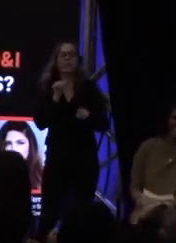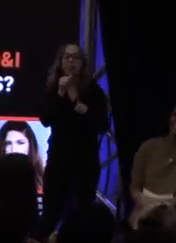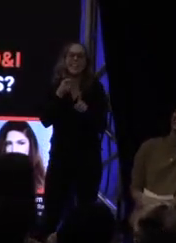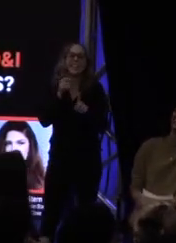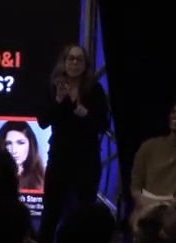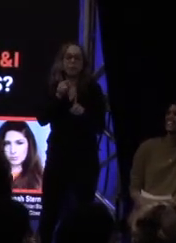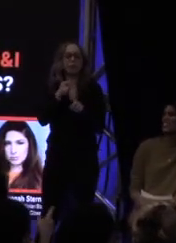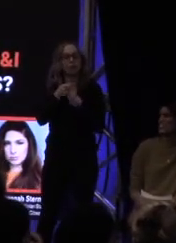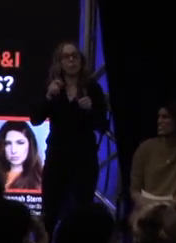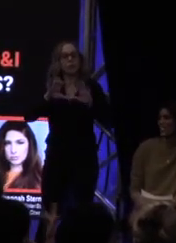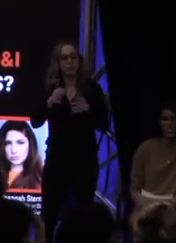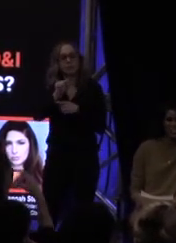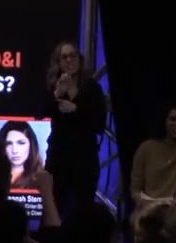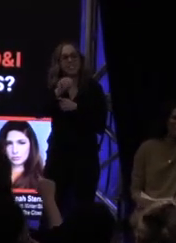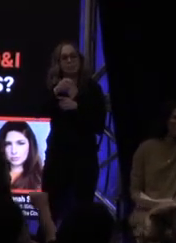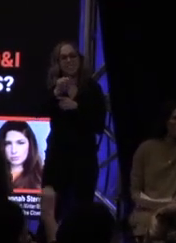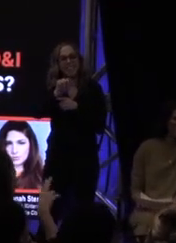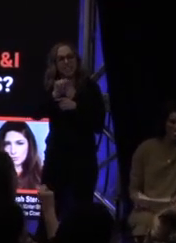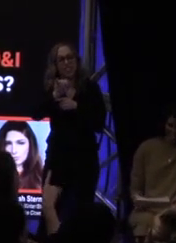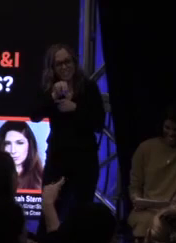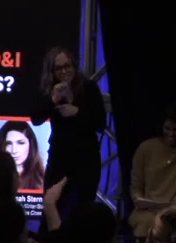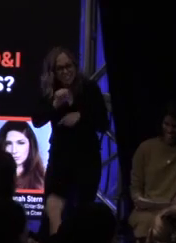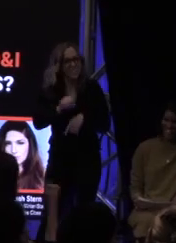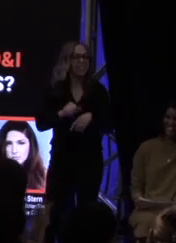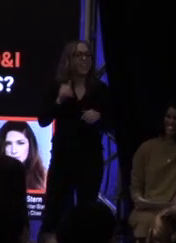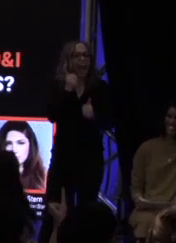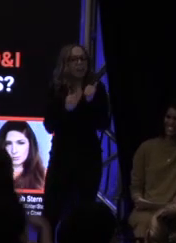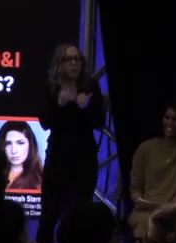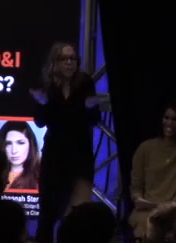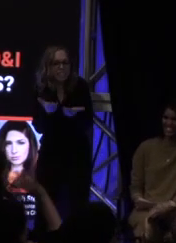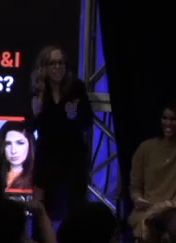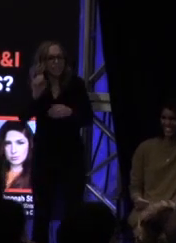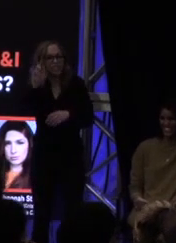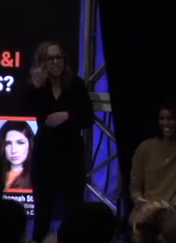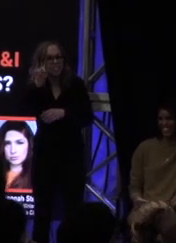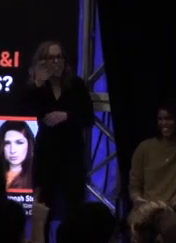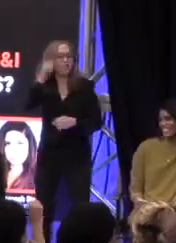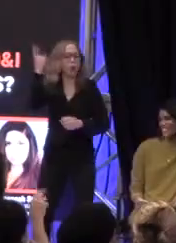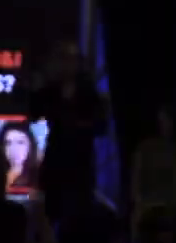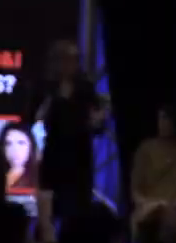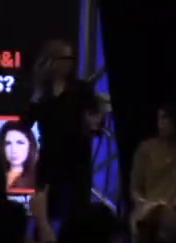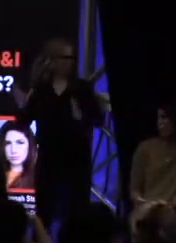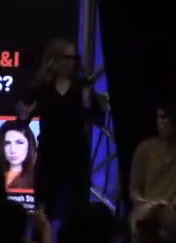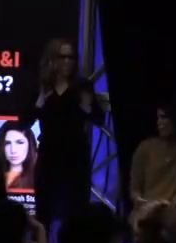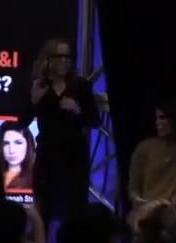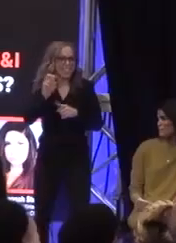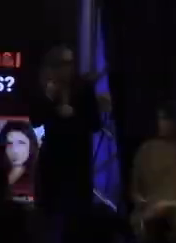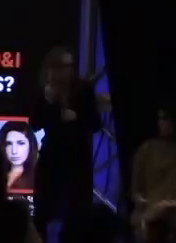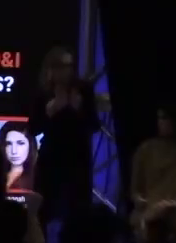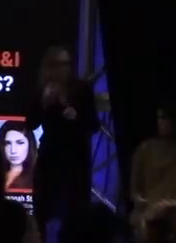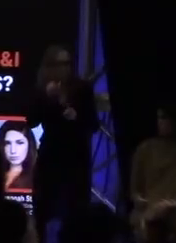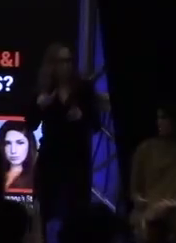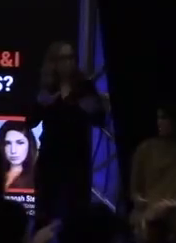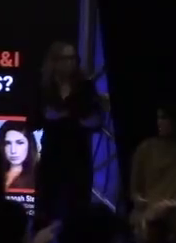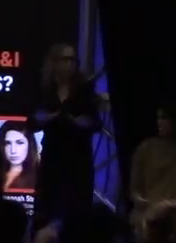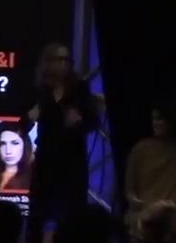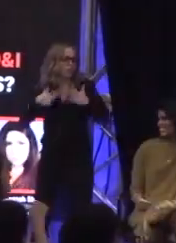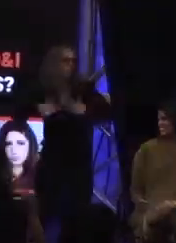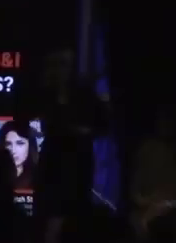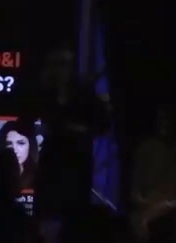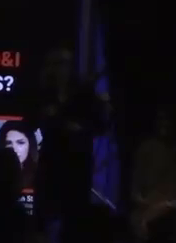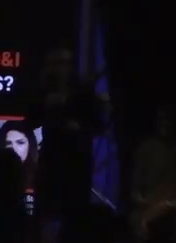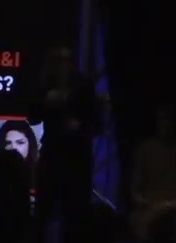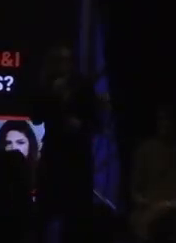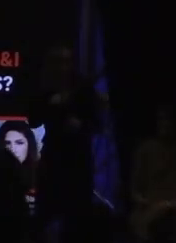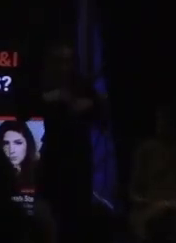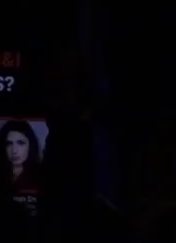But I'm excited because this is Sundance. You know, everybody dresses up at Sundance. Even people that don't dress up, them not dressing up